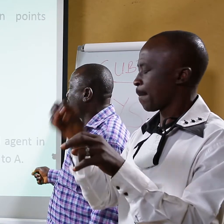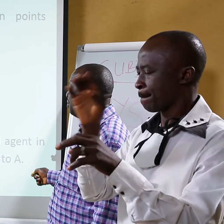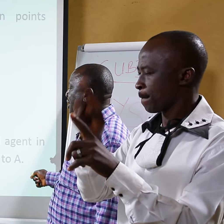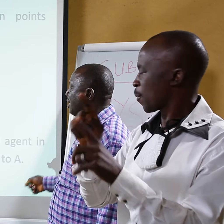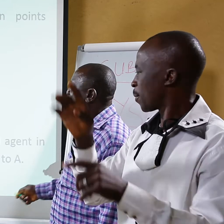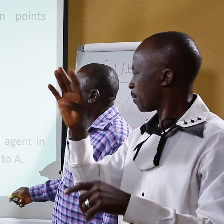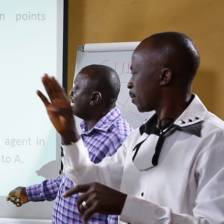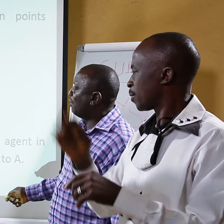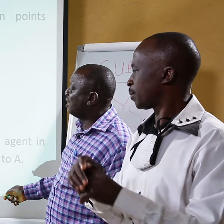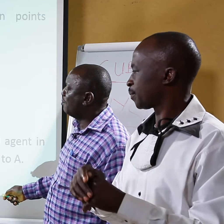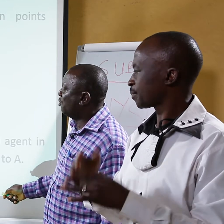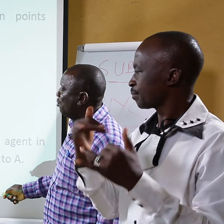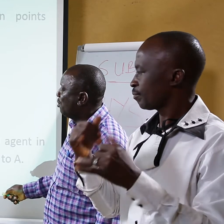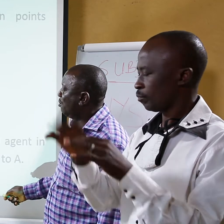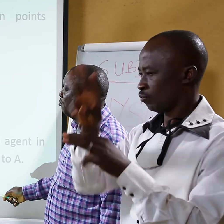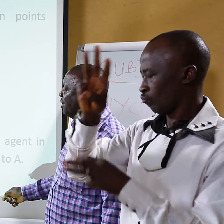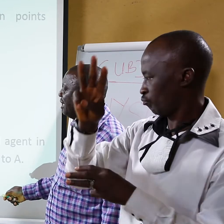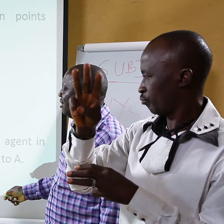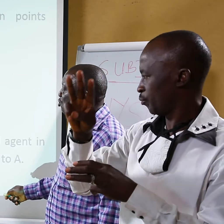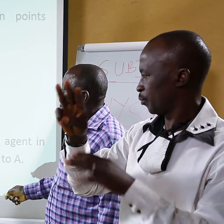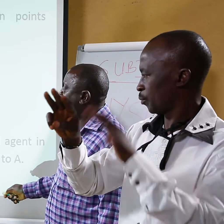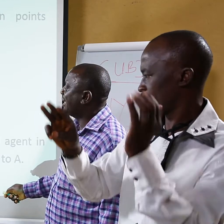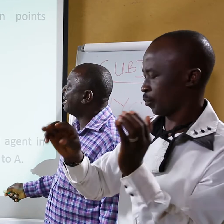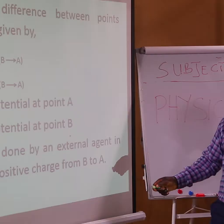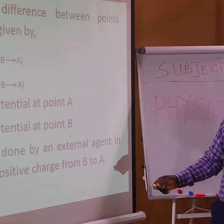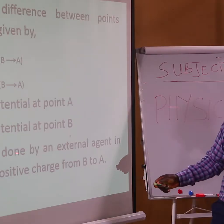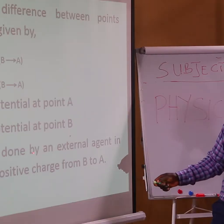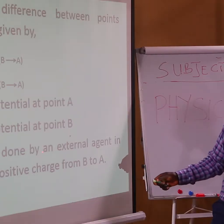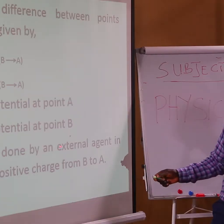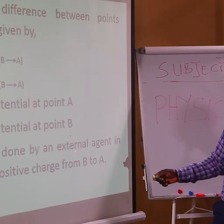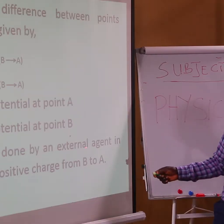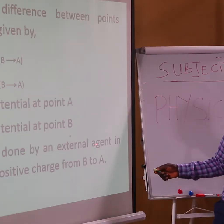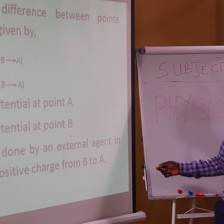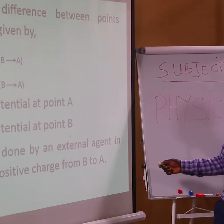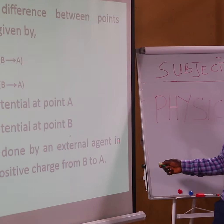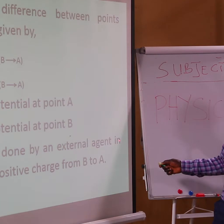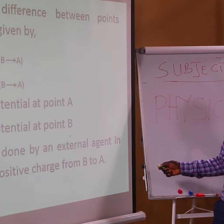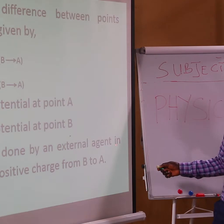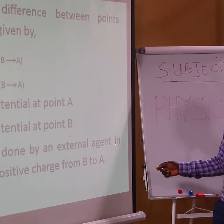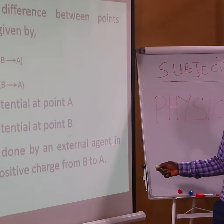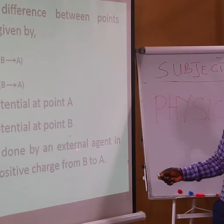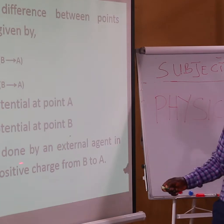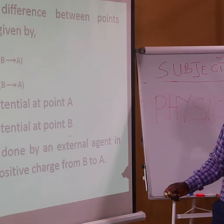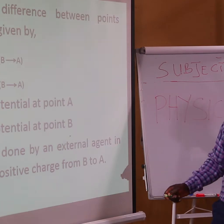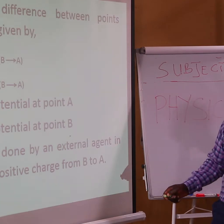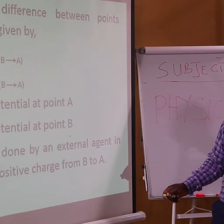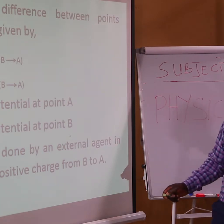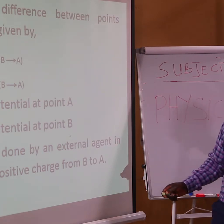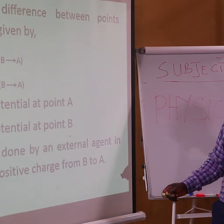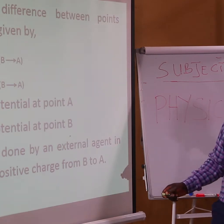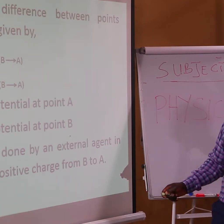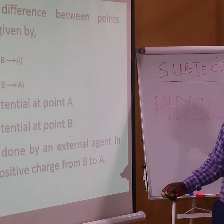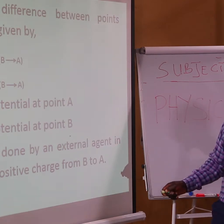at point B. Now WB to A is our work done by an external agent in